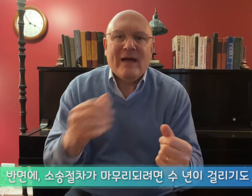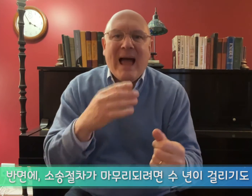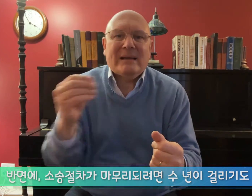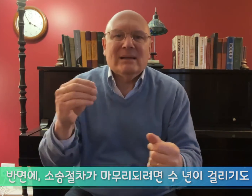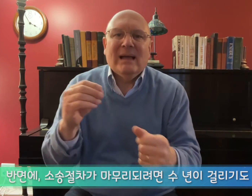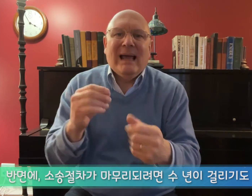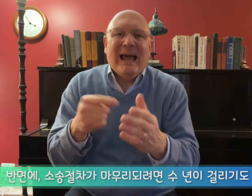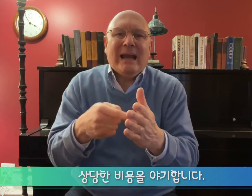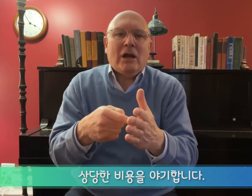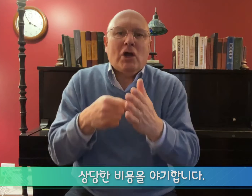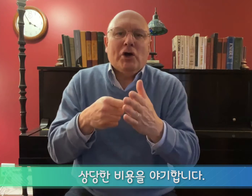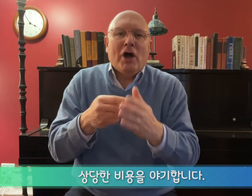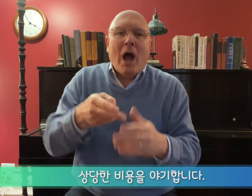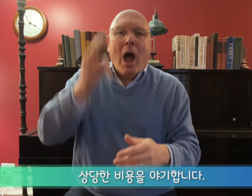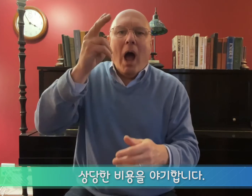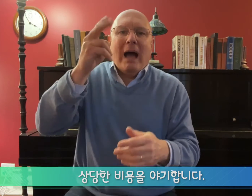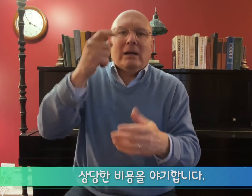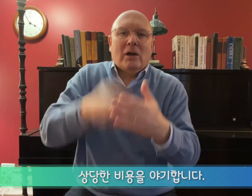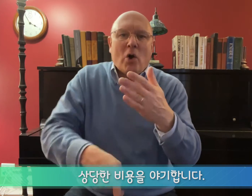resolve and incur high costs.